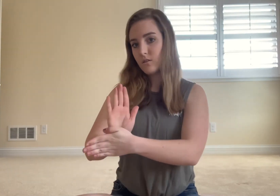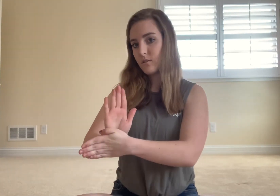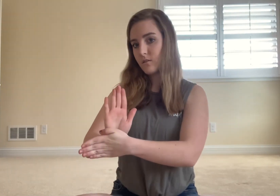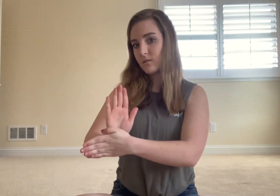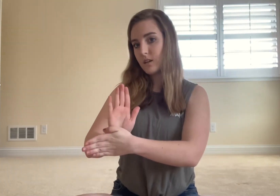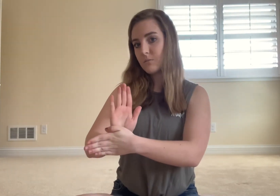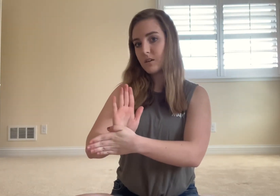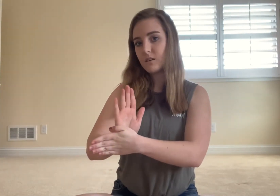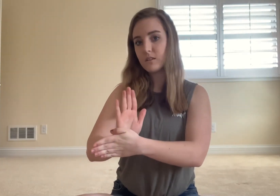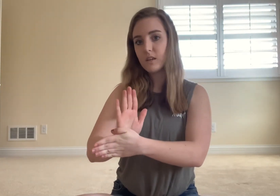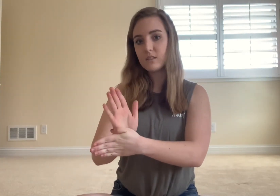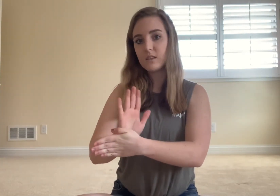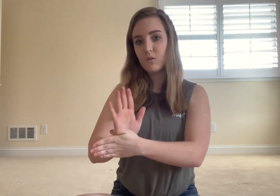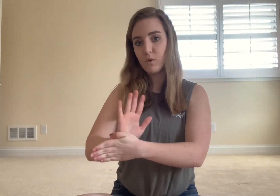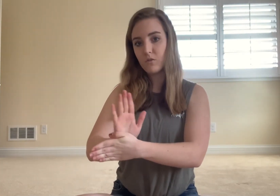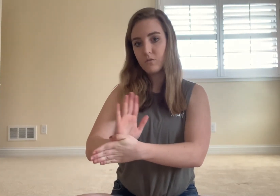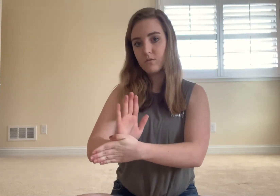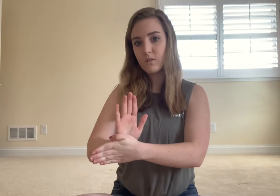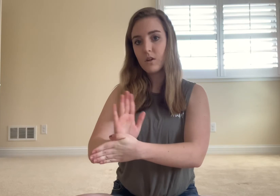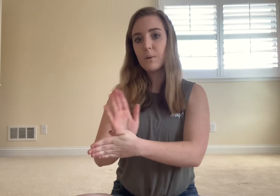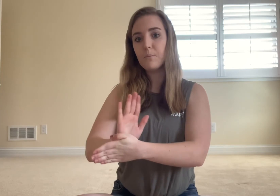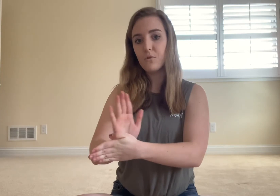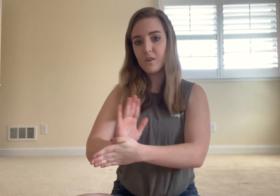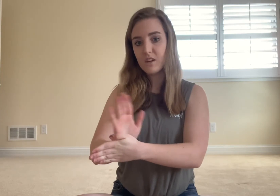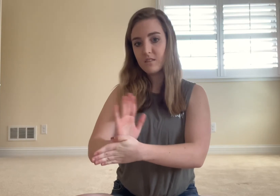your dominant is against, and you wiggle. Movie.